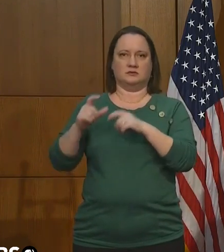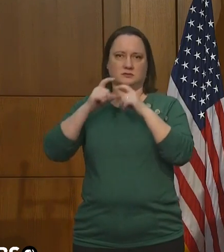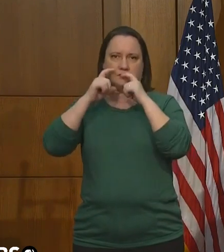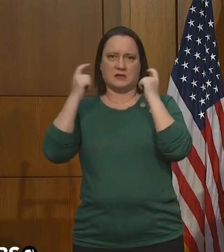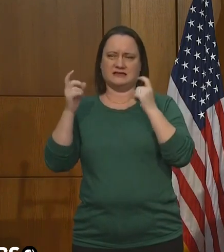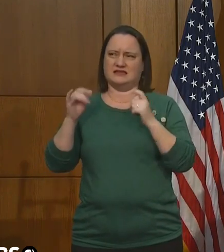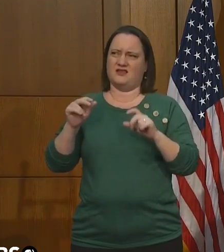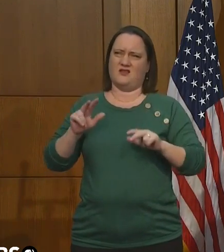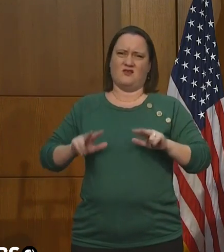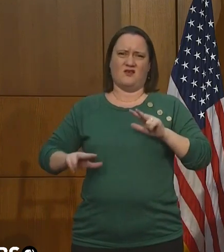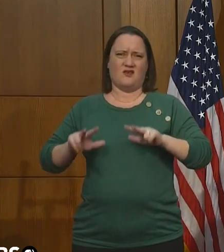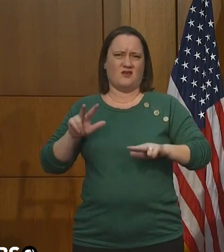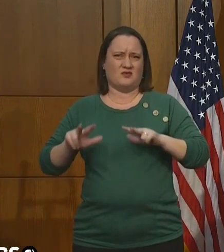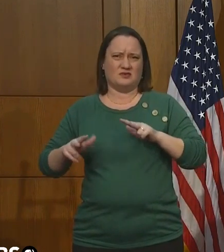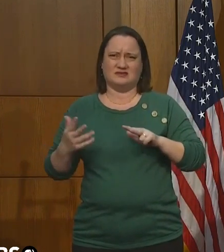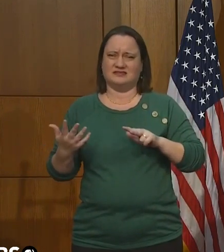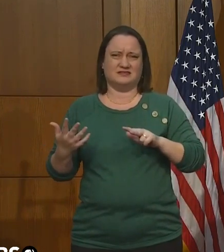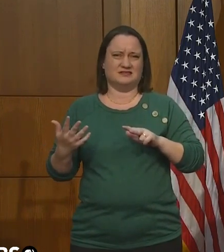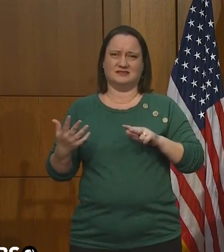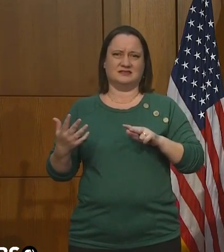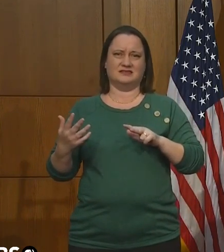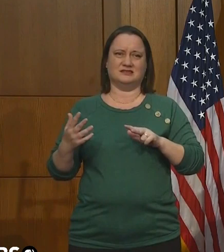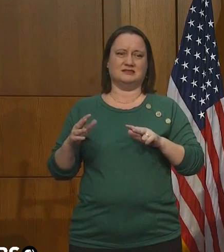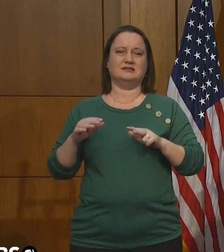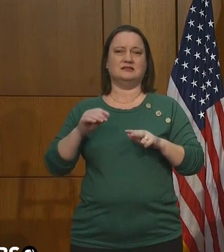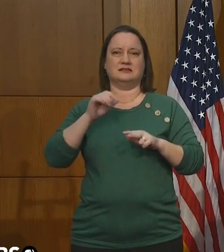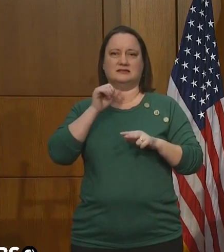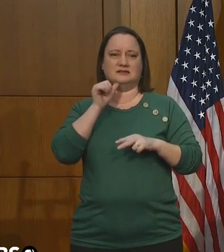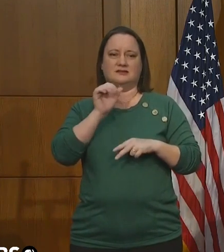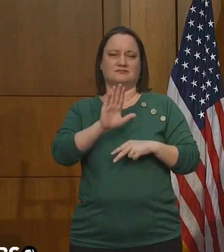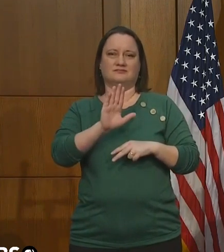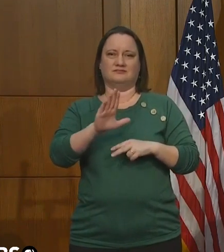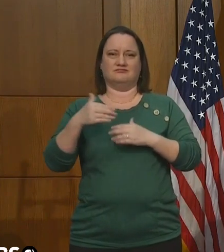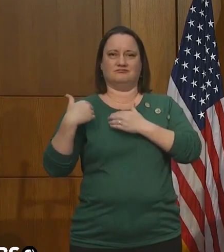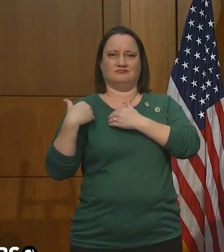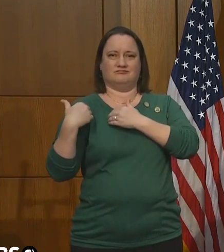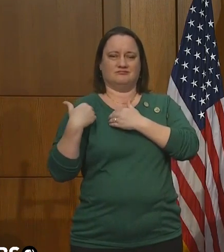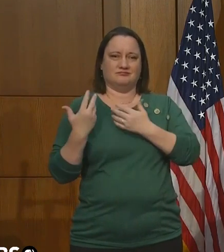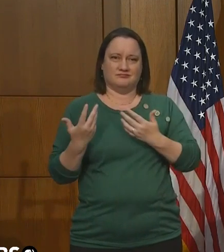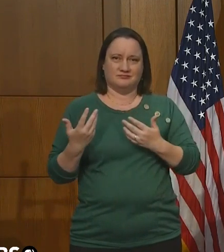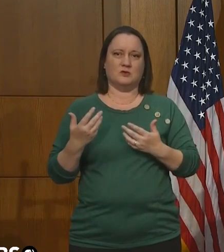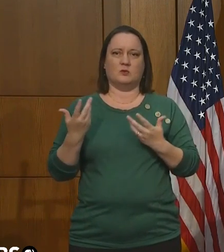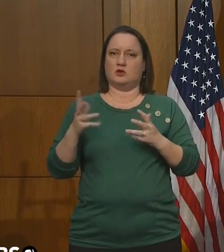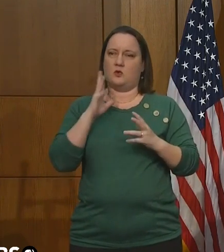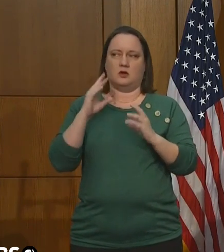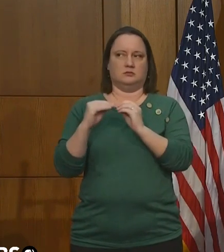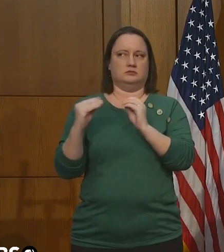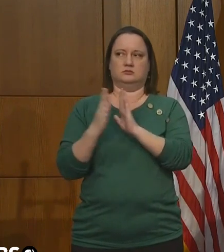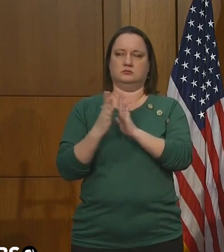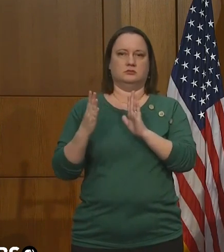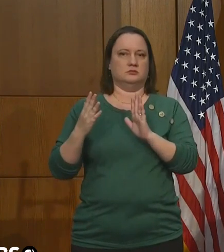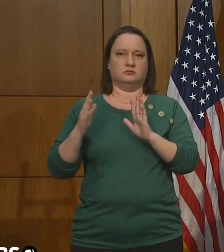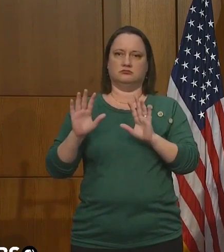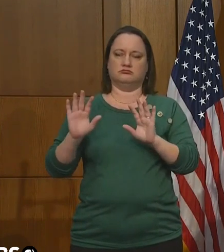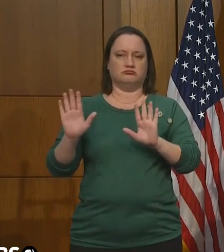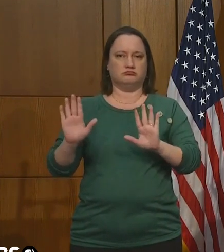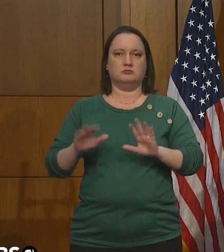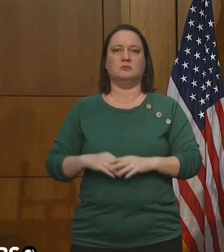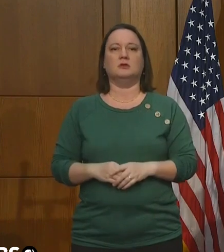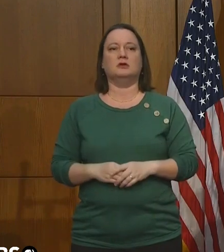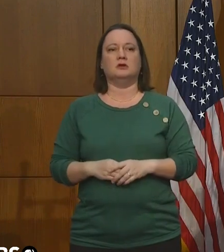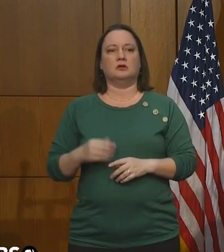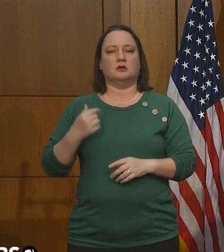position for them to be in, and certainly don't want confrontations to occur. So I think, again, I would just ask people